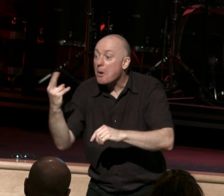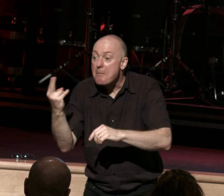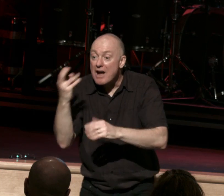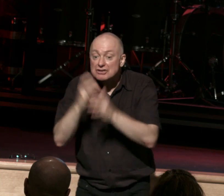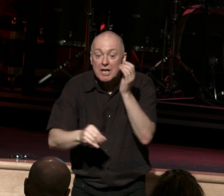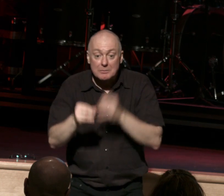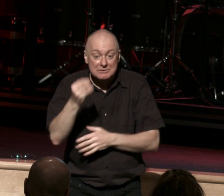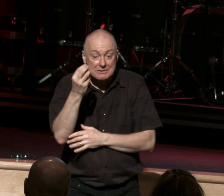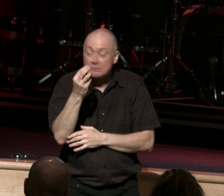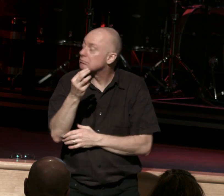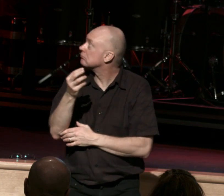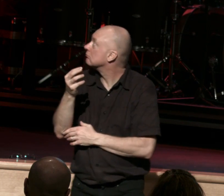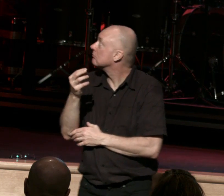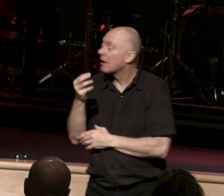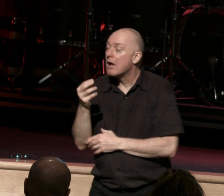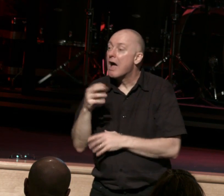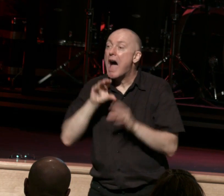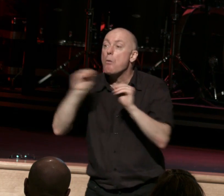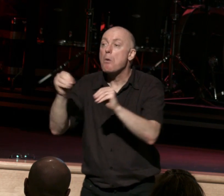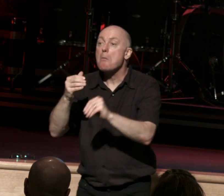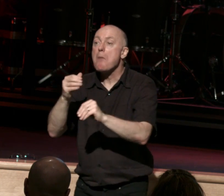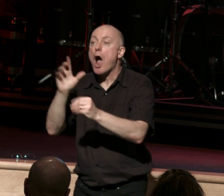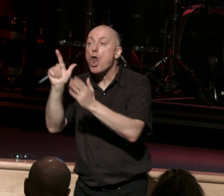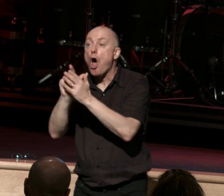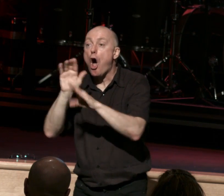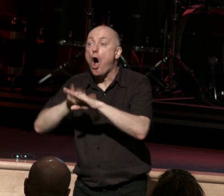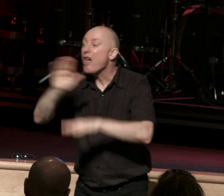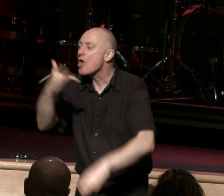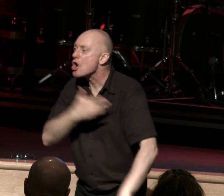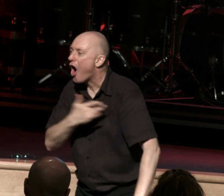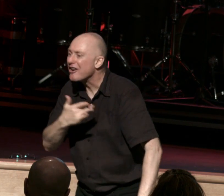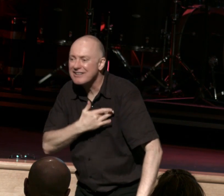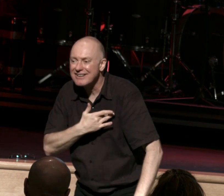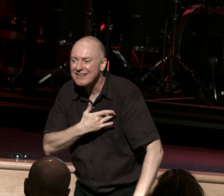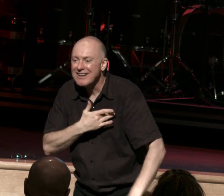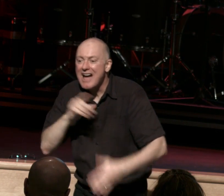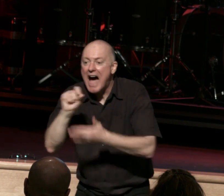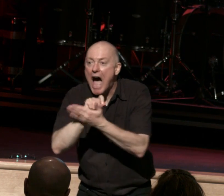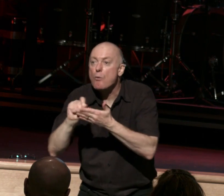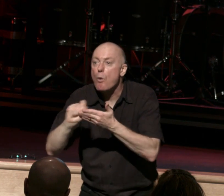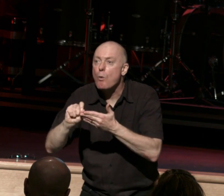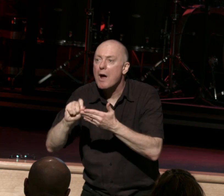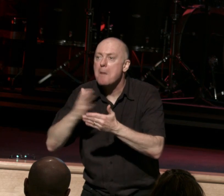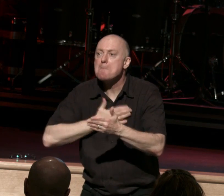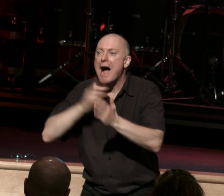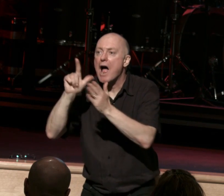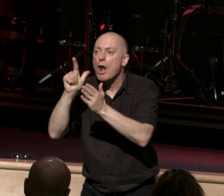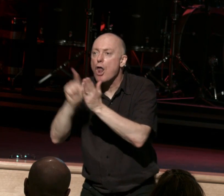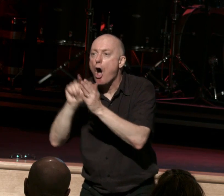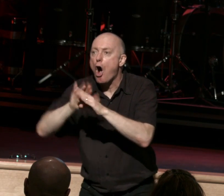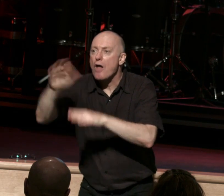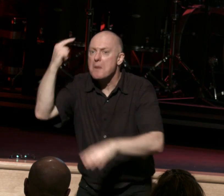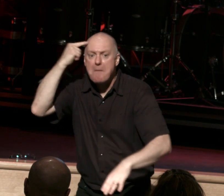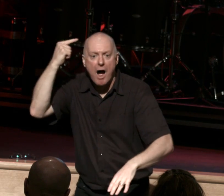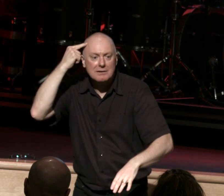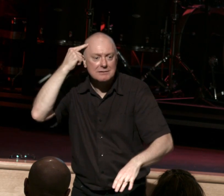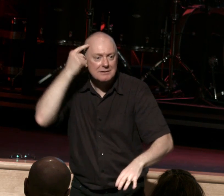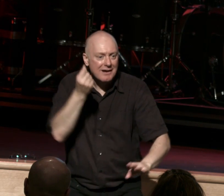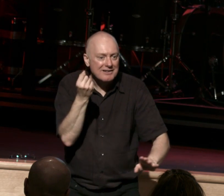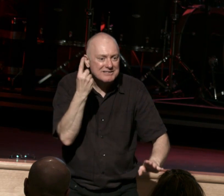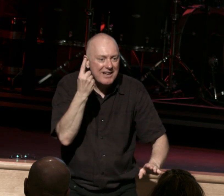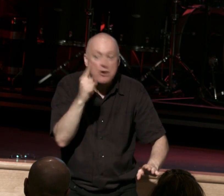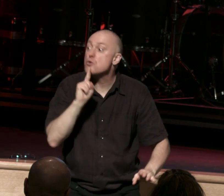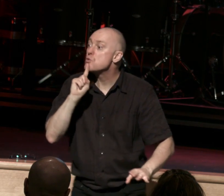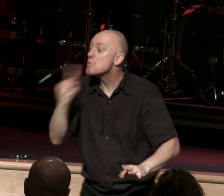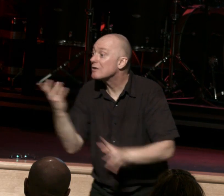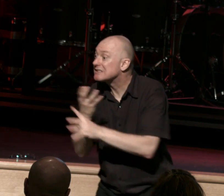Jeremiah here in verse 16. Notice, I will put my laws on their hearts. I will write them on their minds. Do you see